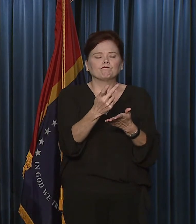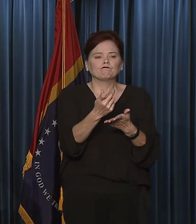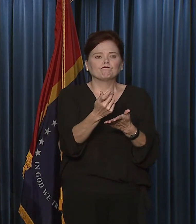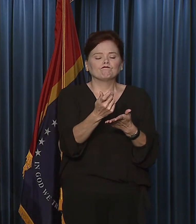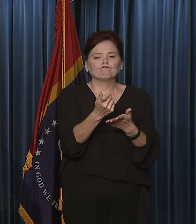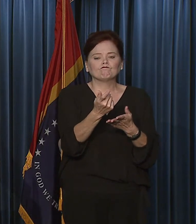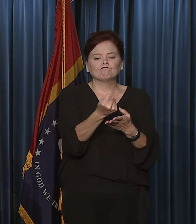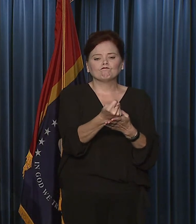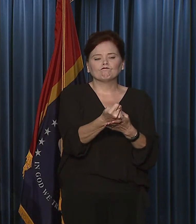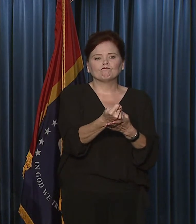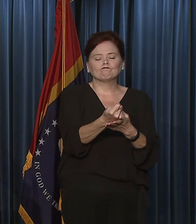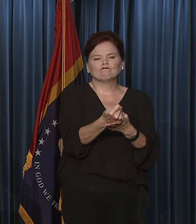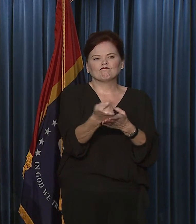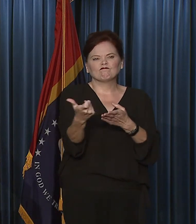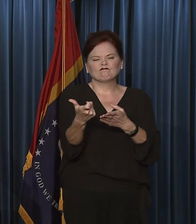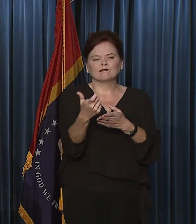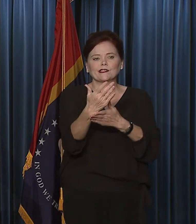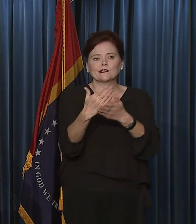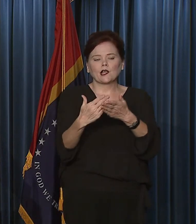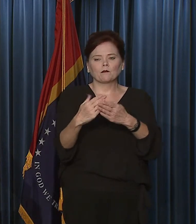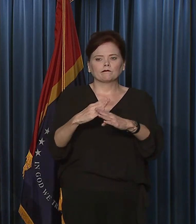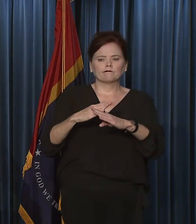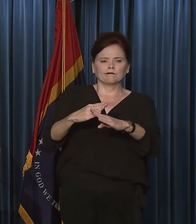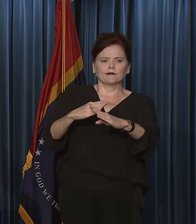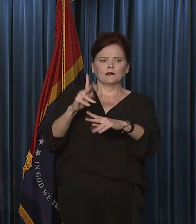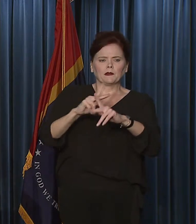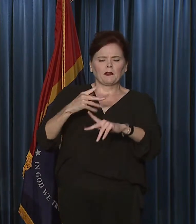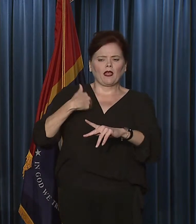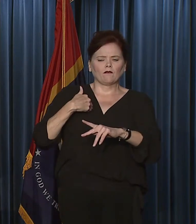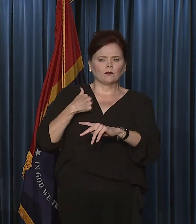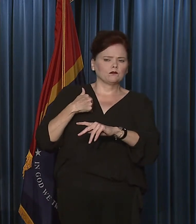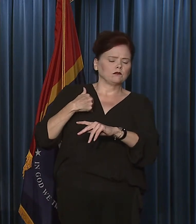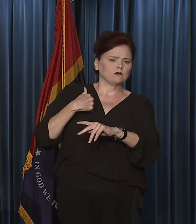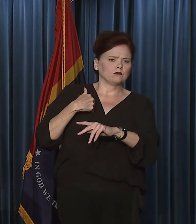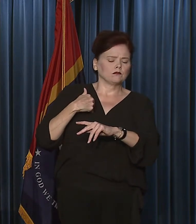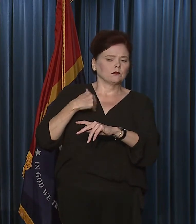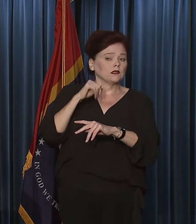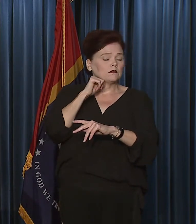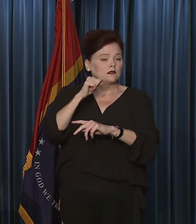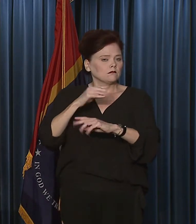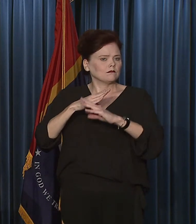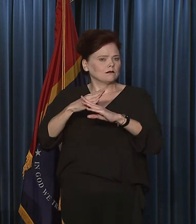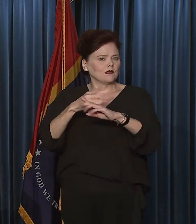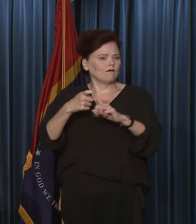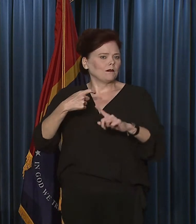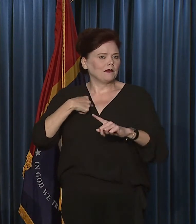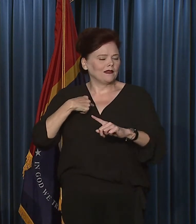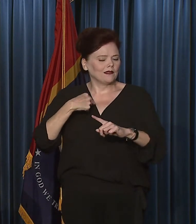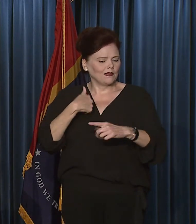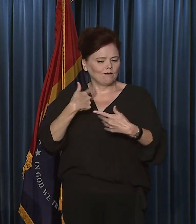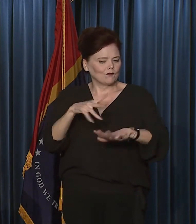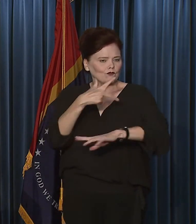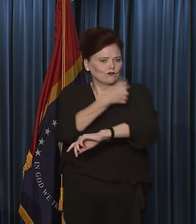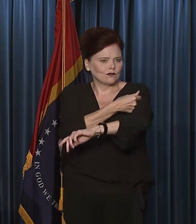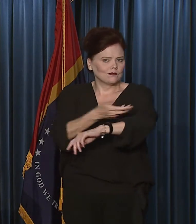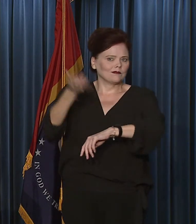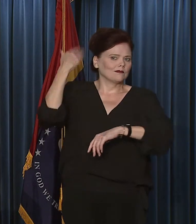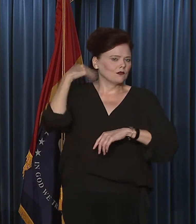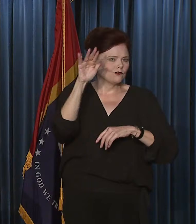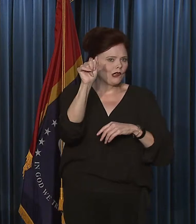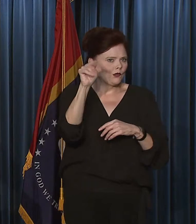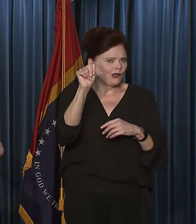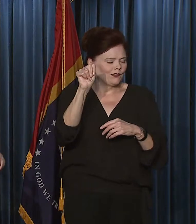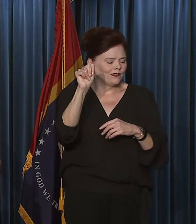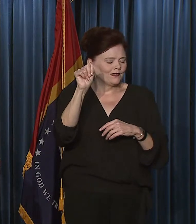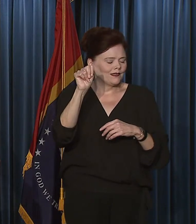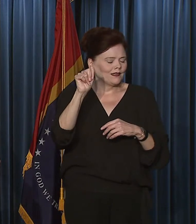a potential roadblock that some people had. It wasn't a roadblock for me. I got the shot in January,